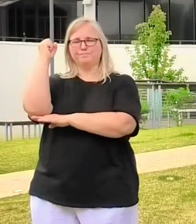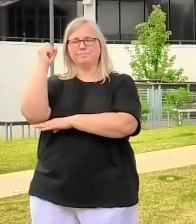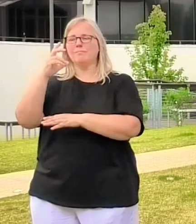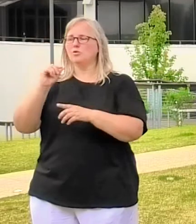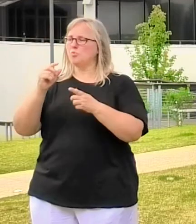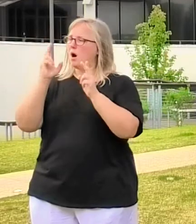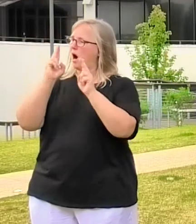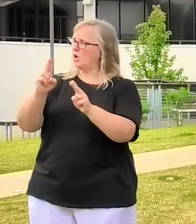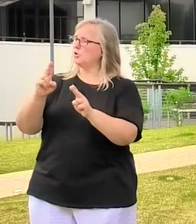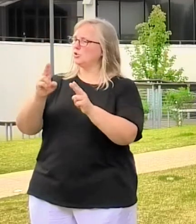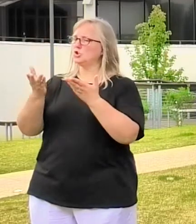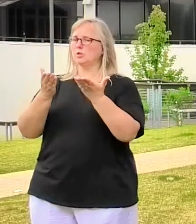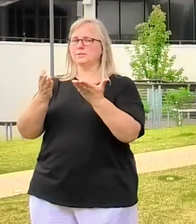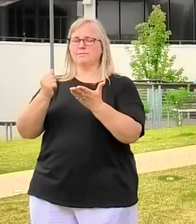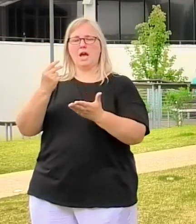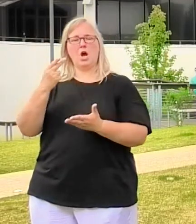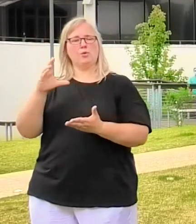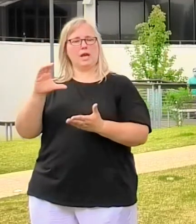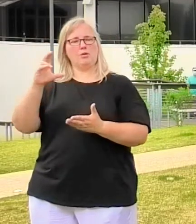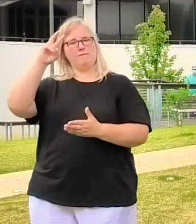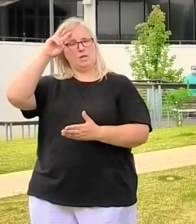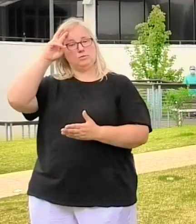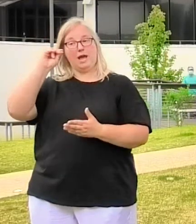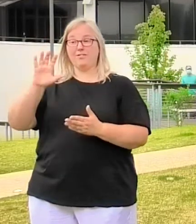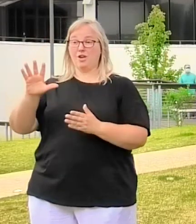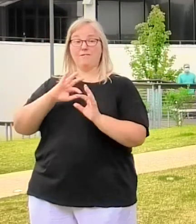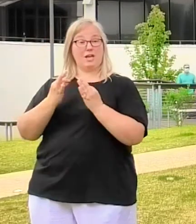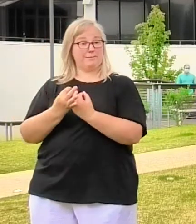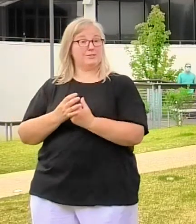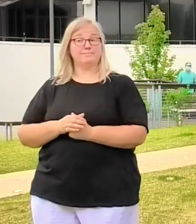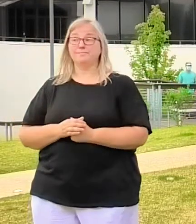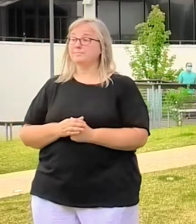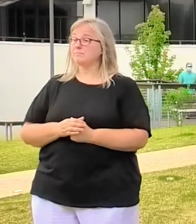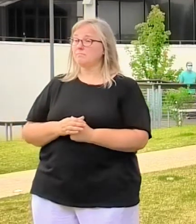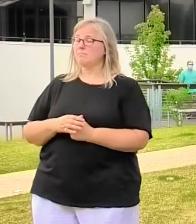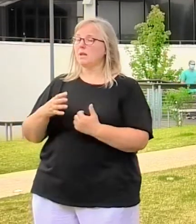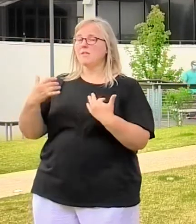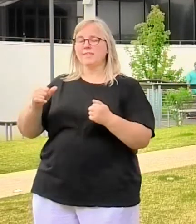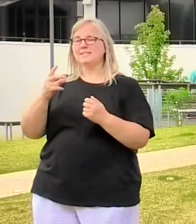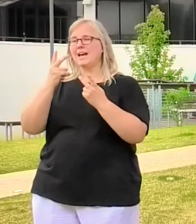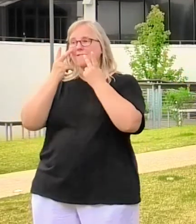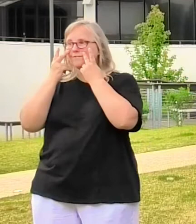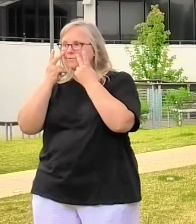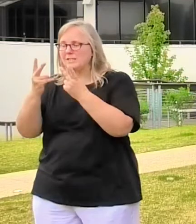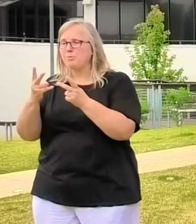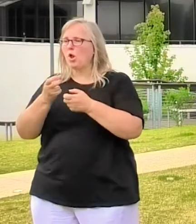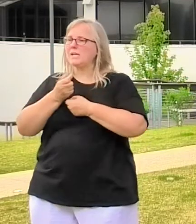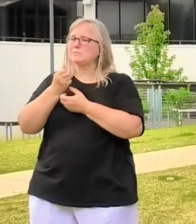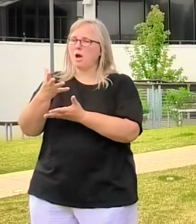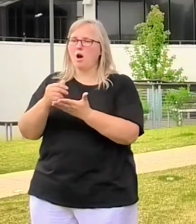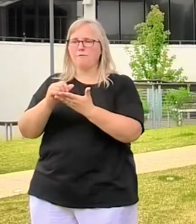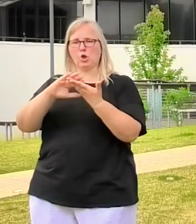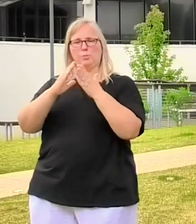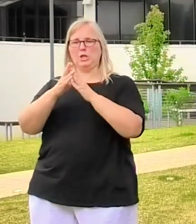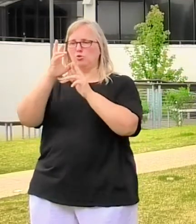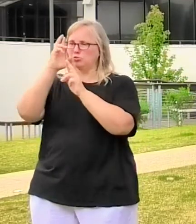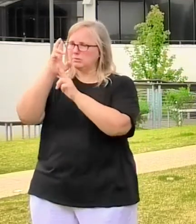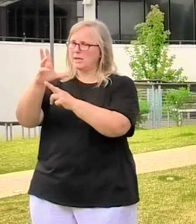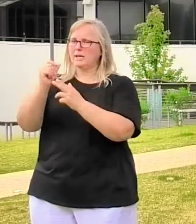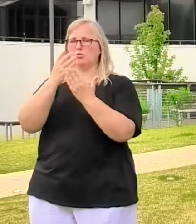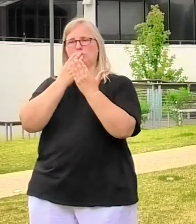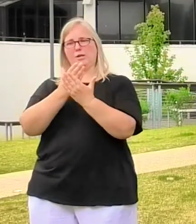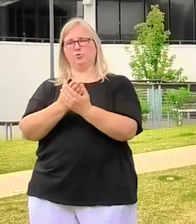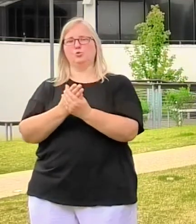County veterans and their families. It will be a visible expression of community respect and